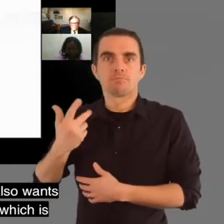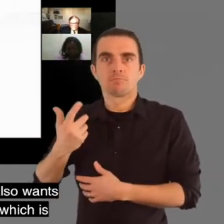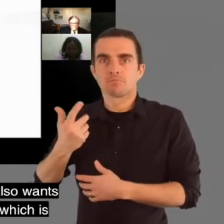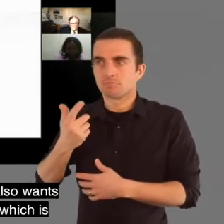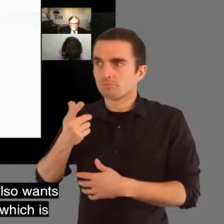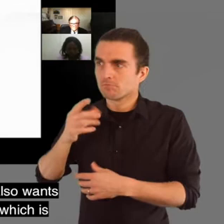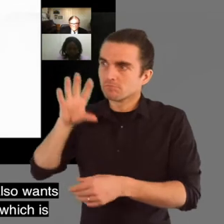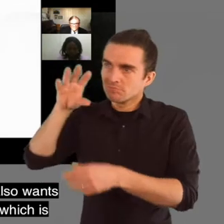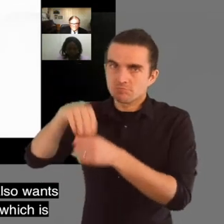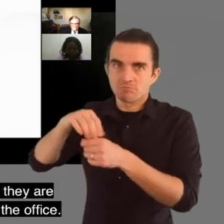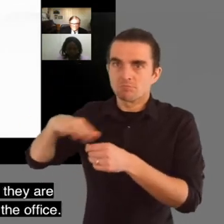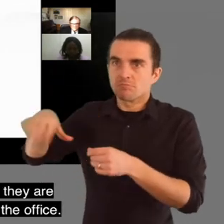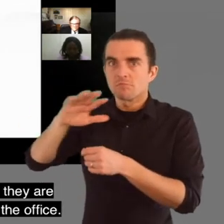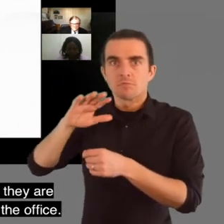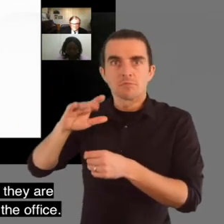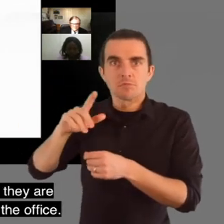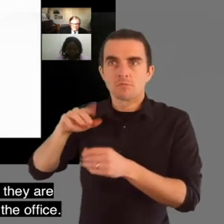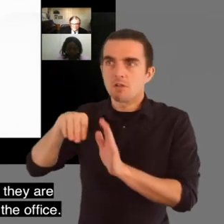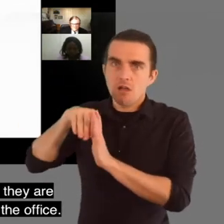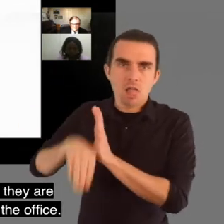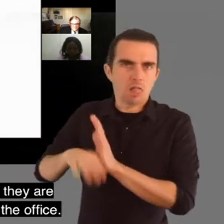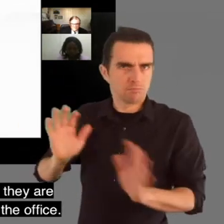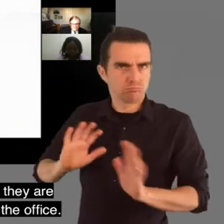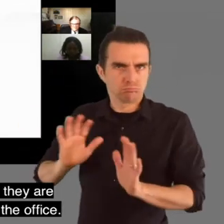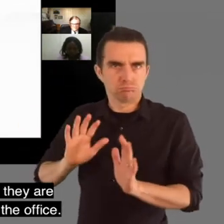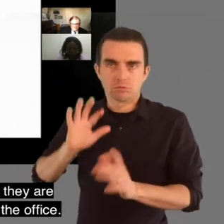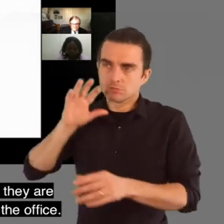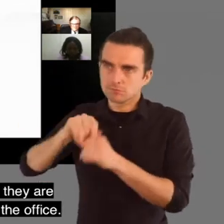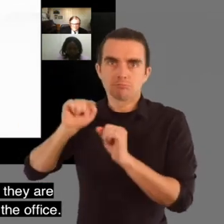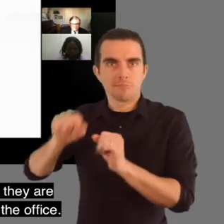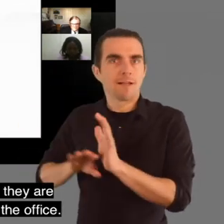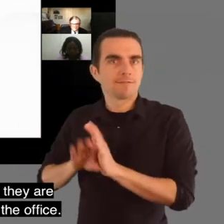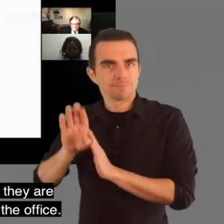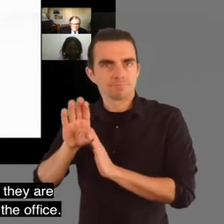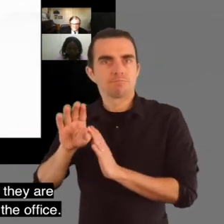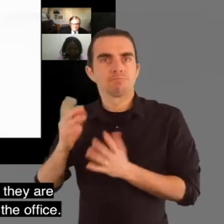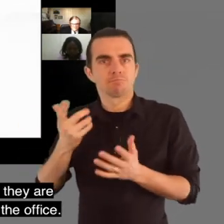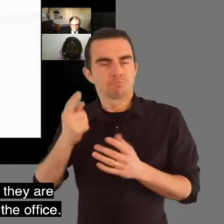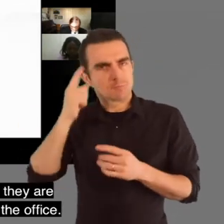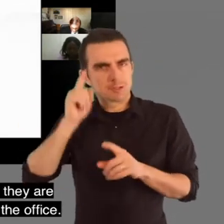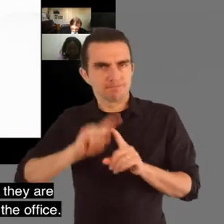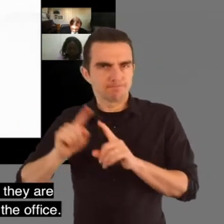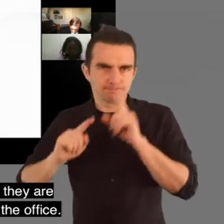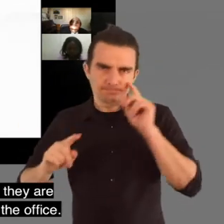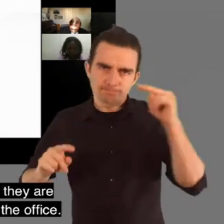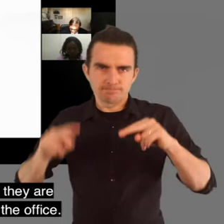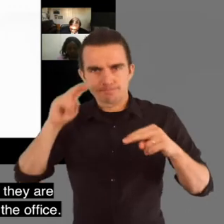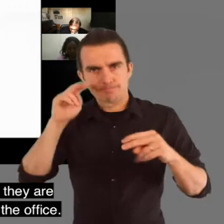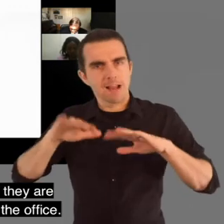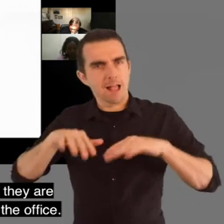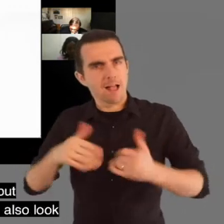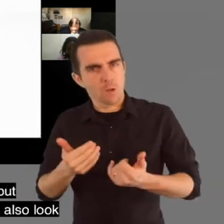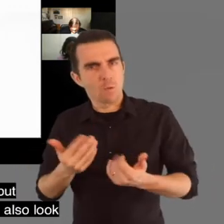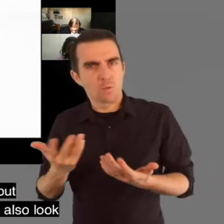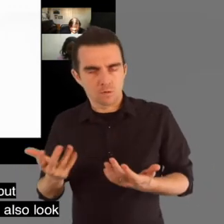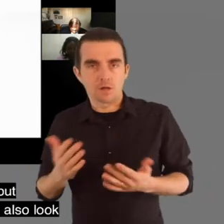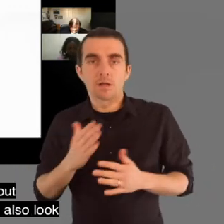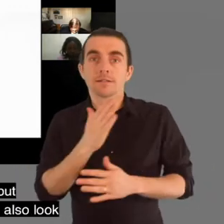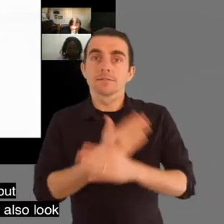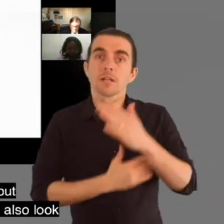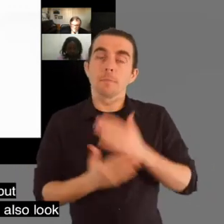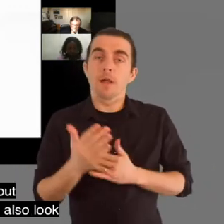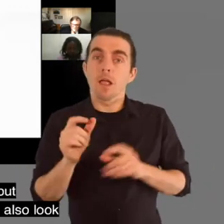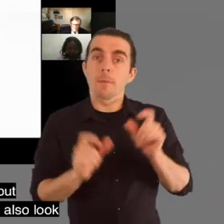and which is more for them to understand that they are not going to cause any hazard in the office.